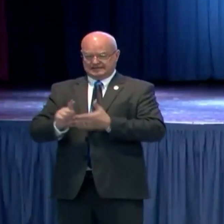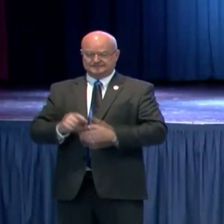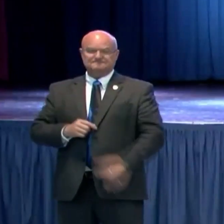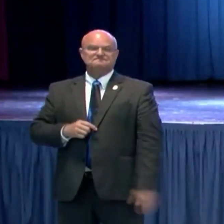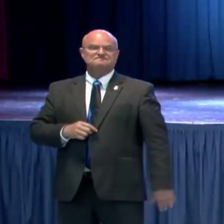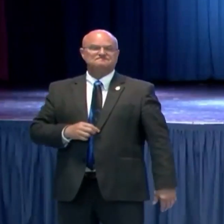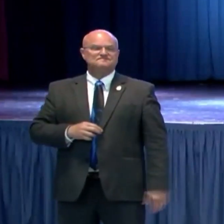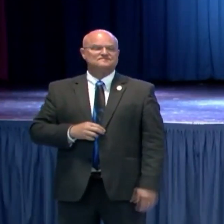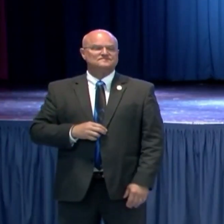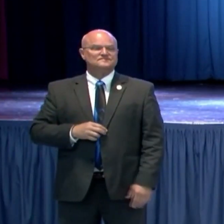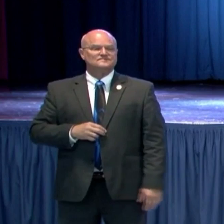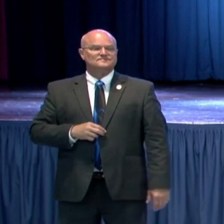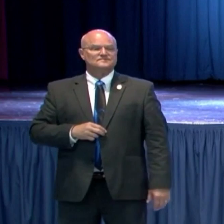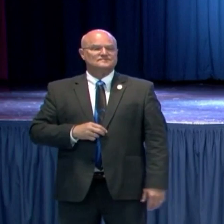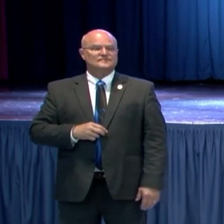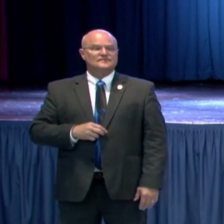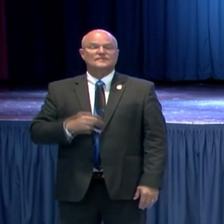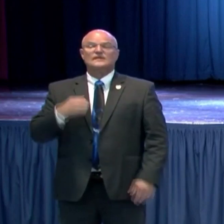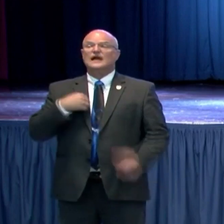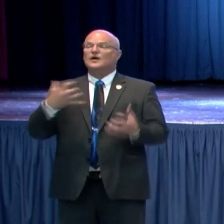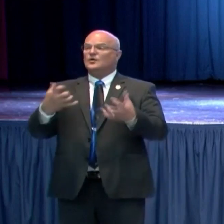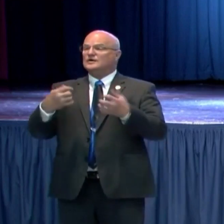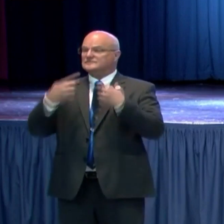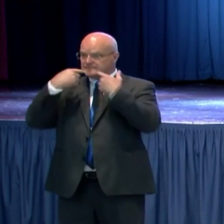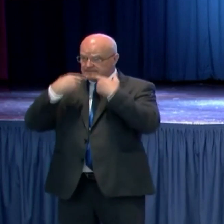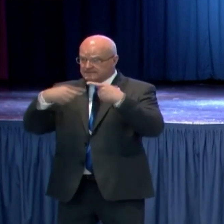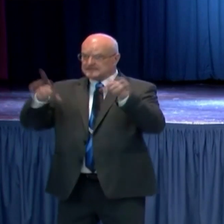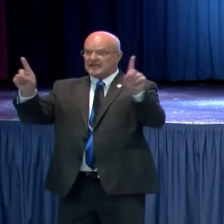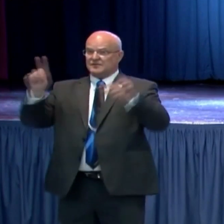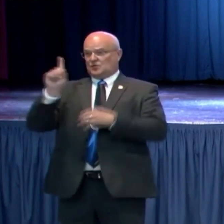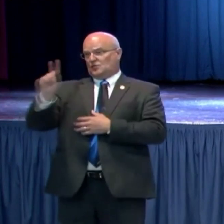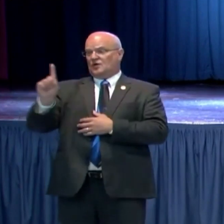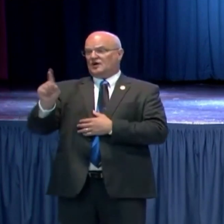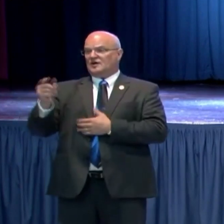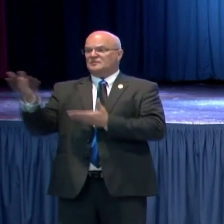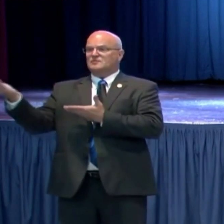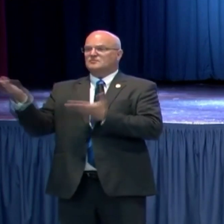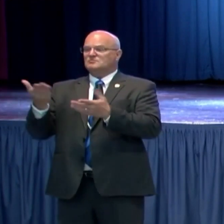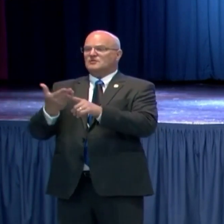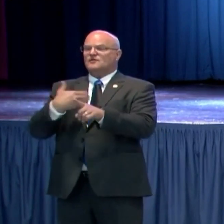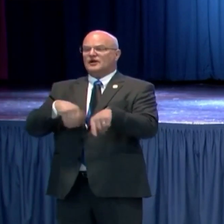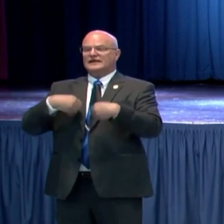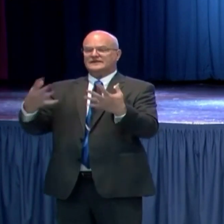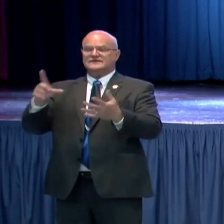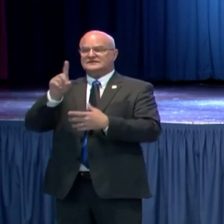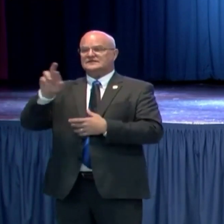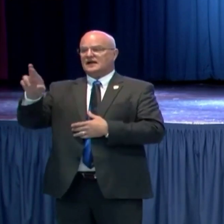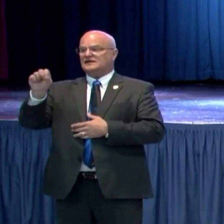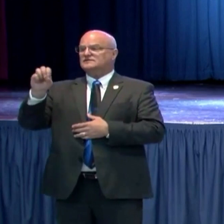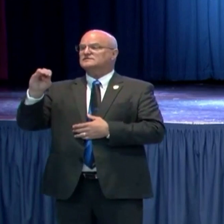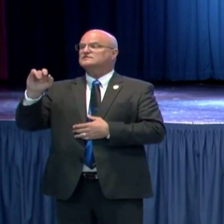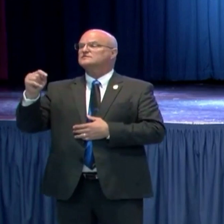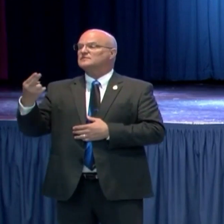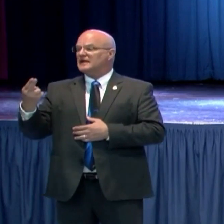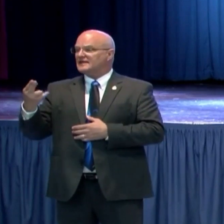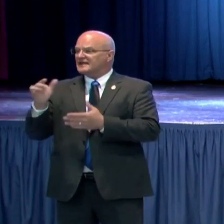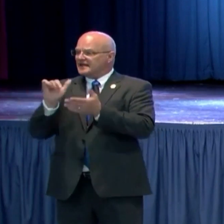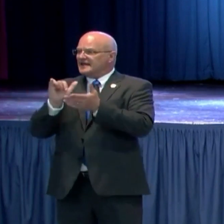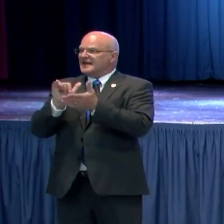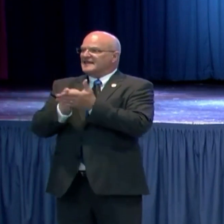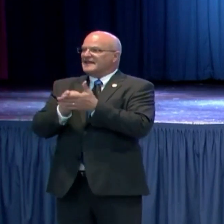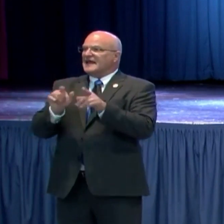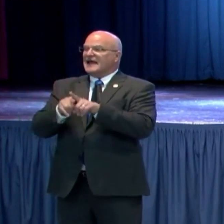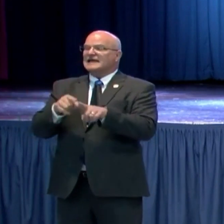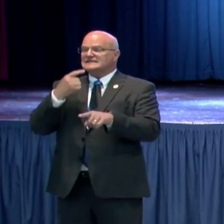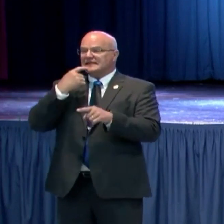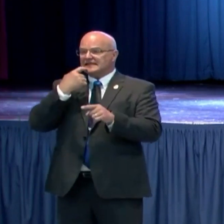particularly. I did want to make one announcement today before I turn it over to Dr. Smith, and that is,